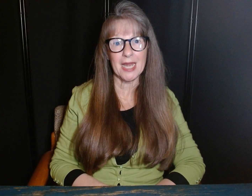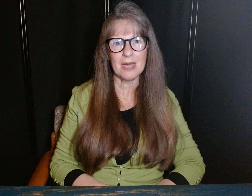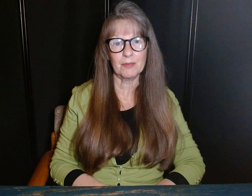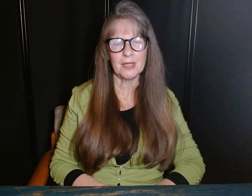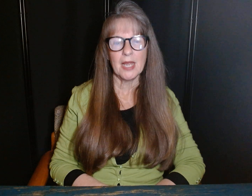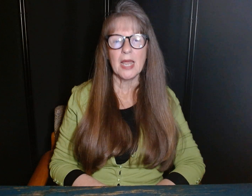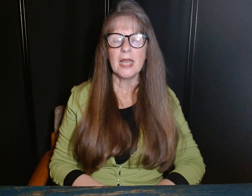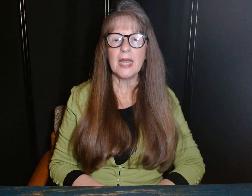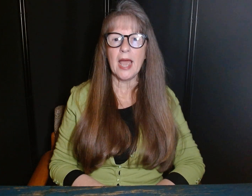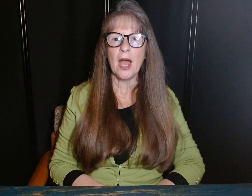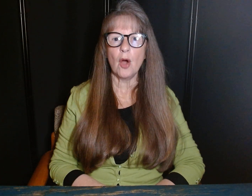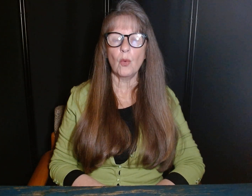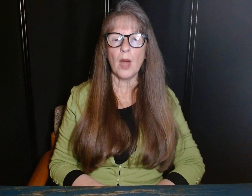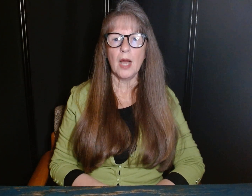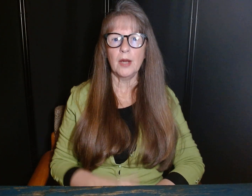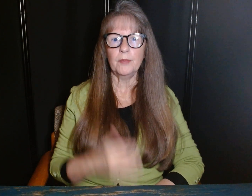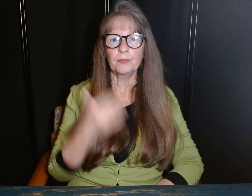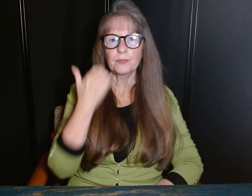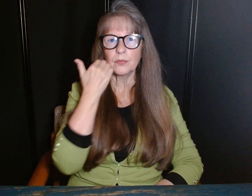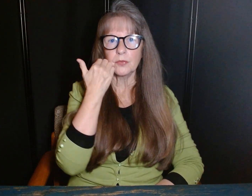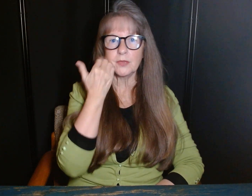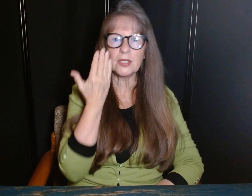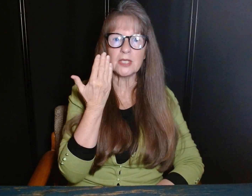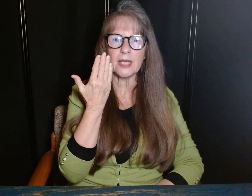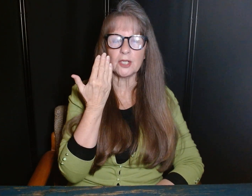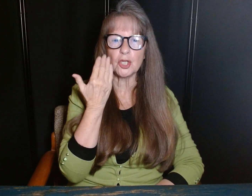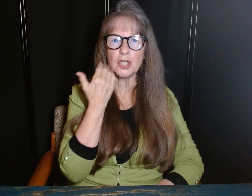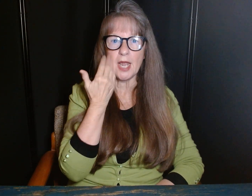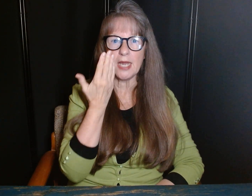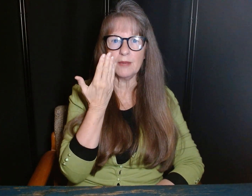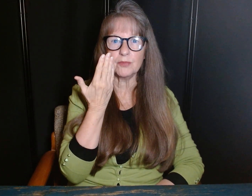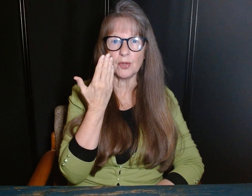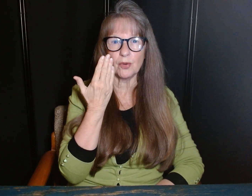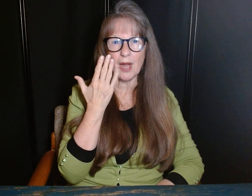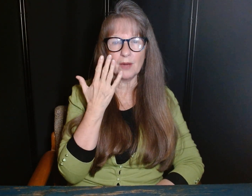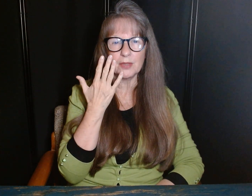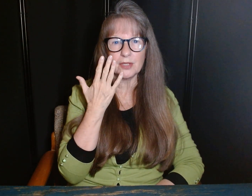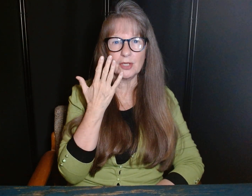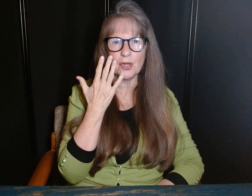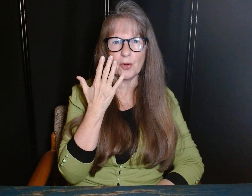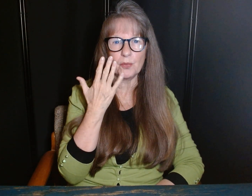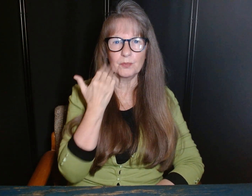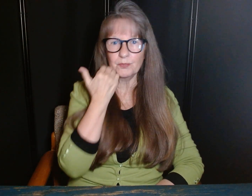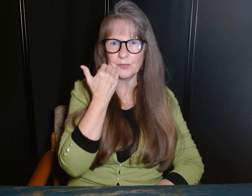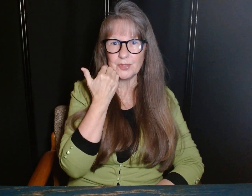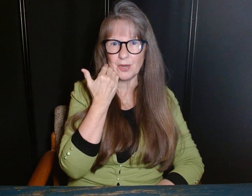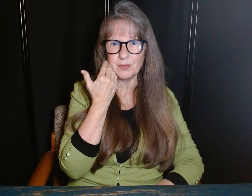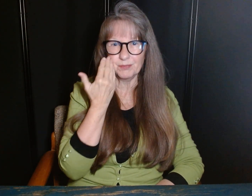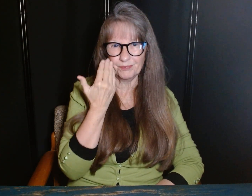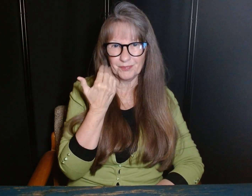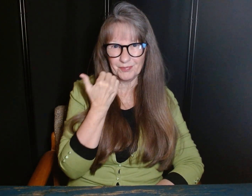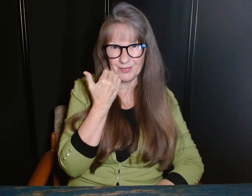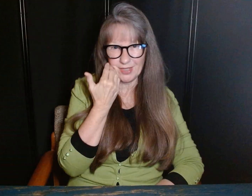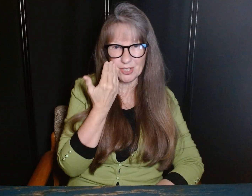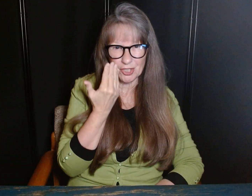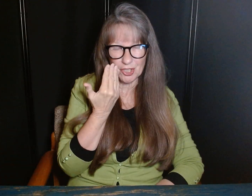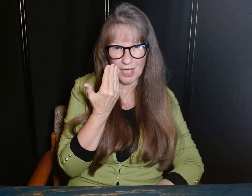ashamed. Now, this is like shamed, or I would, so this is